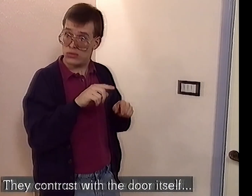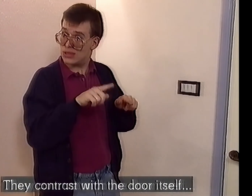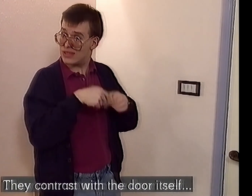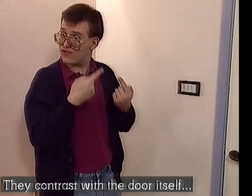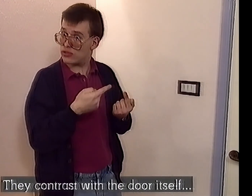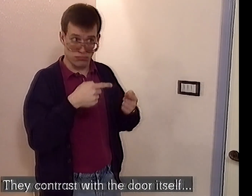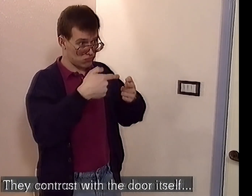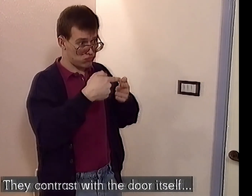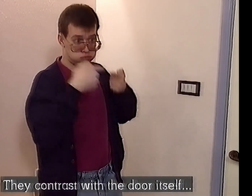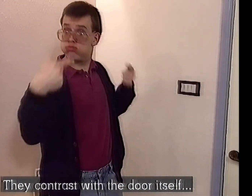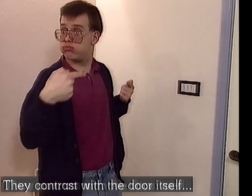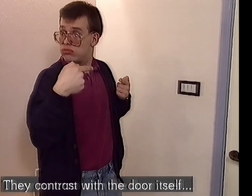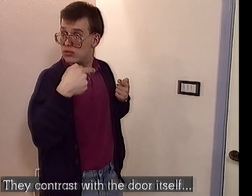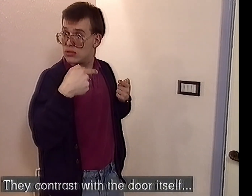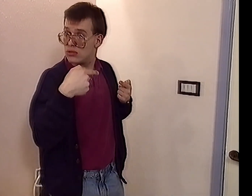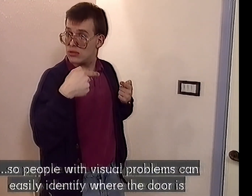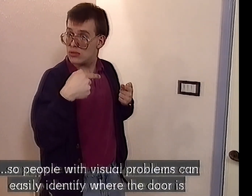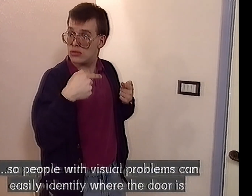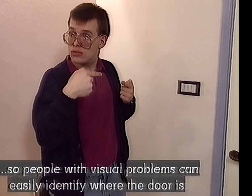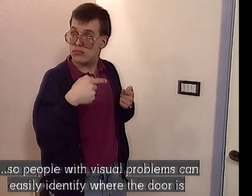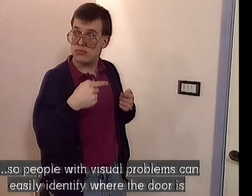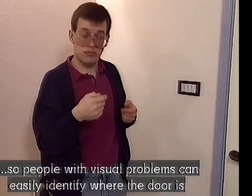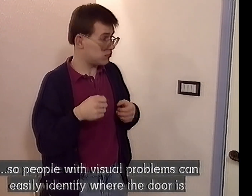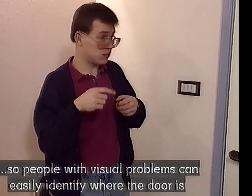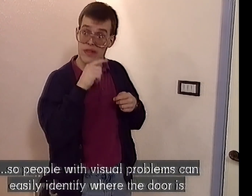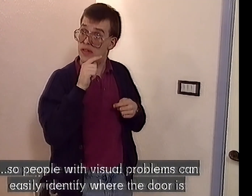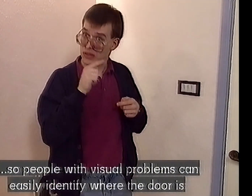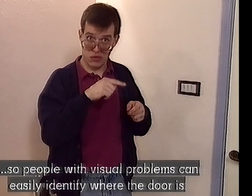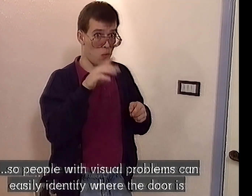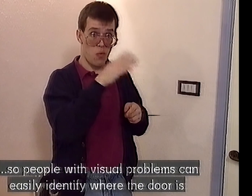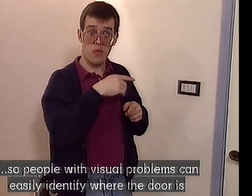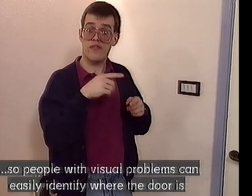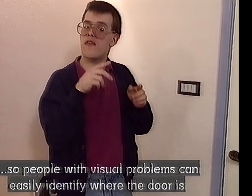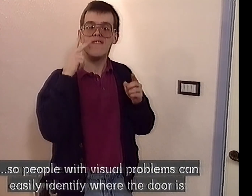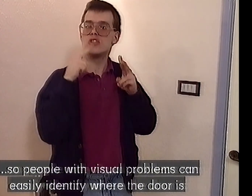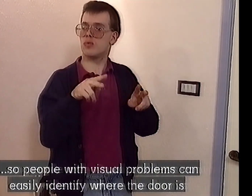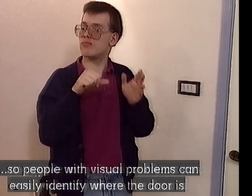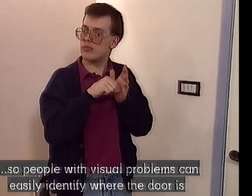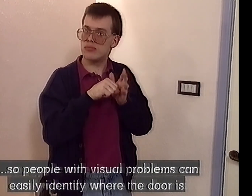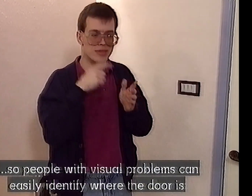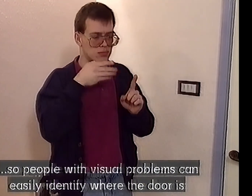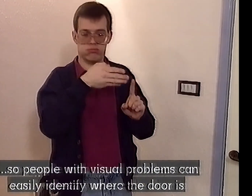They contrast with the door itself, so that people with visual problems can easily identify where the door